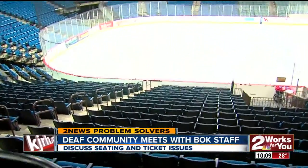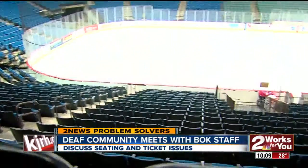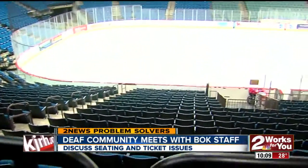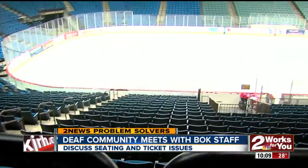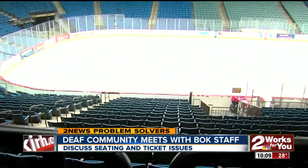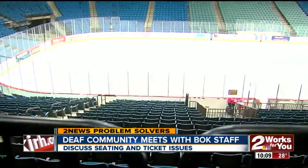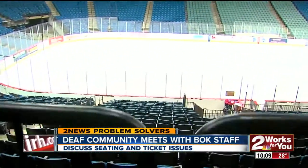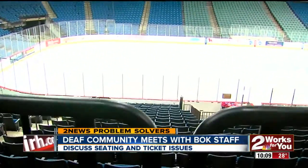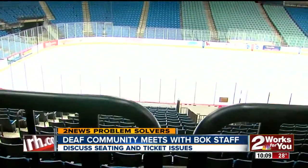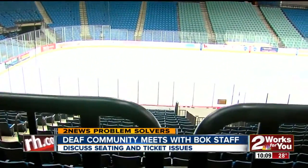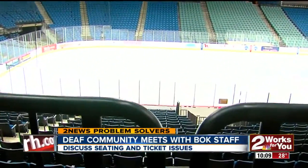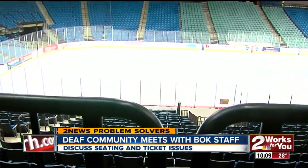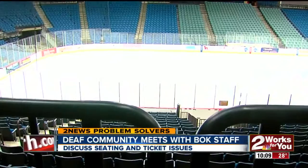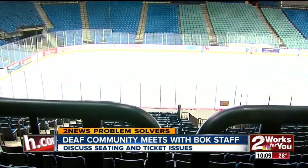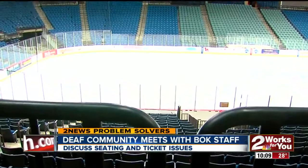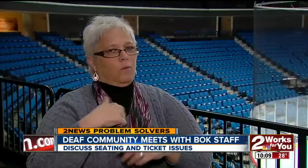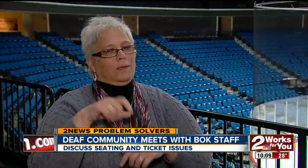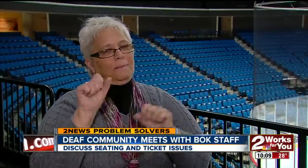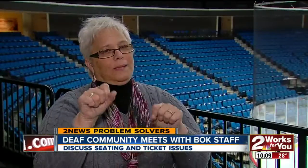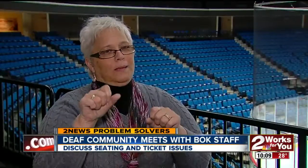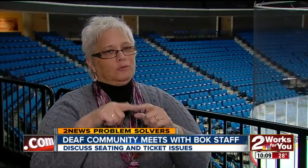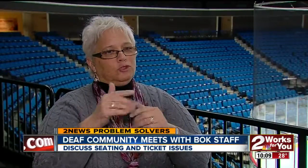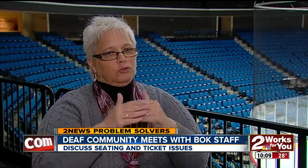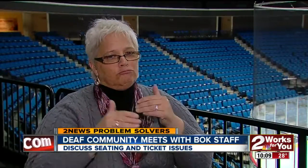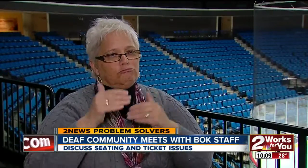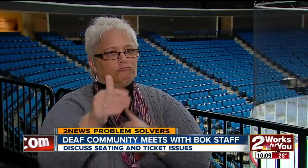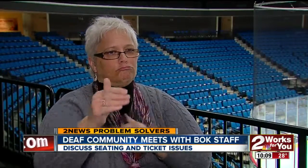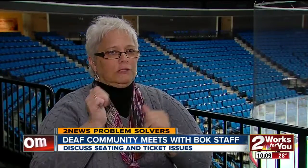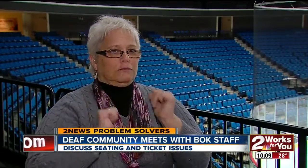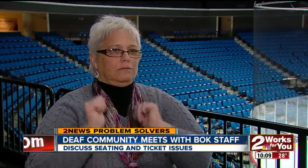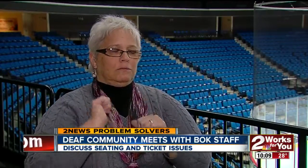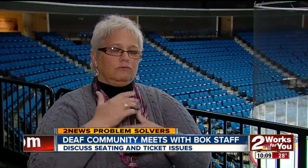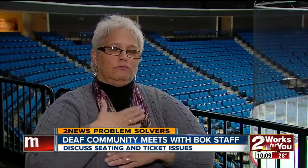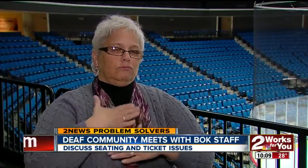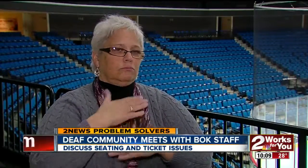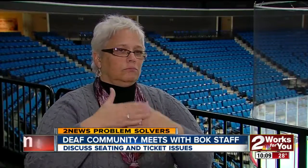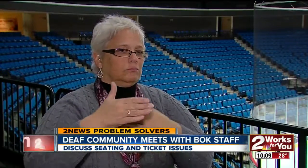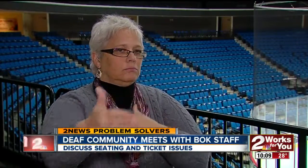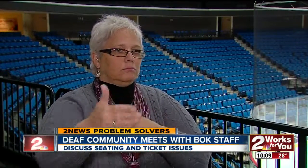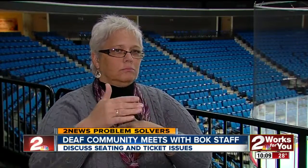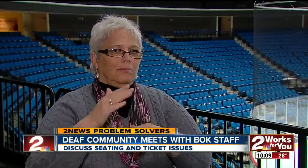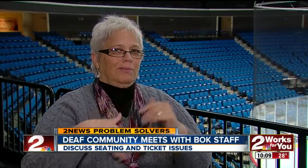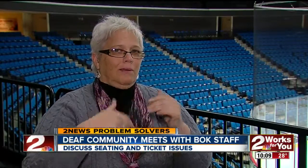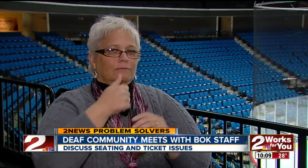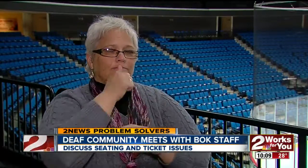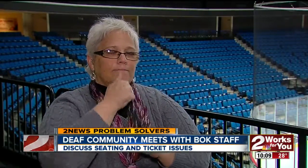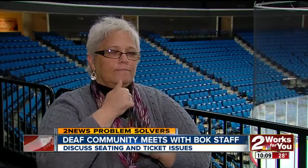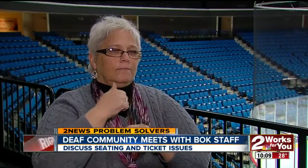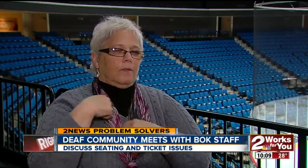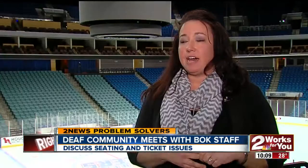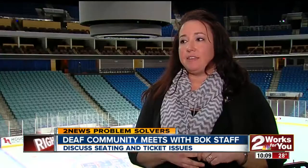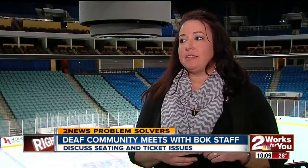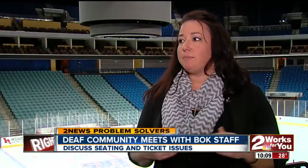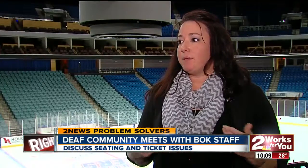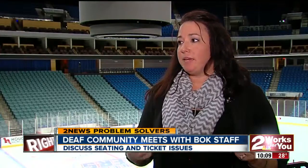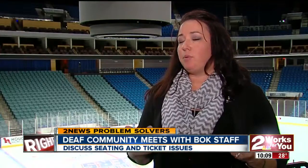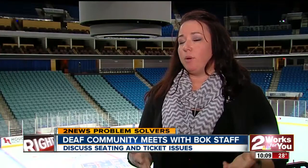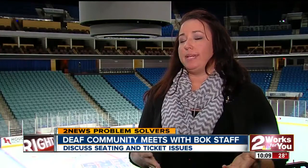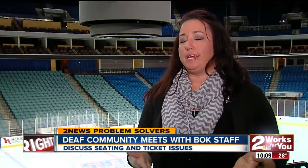to having equal access to theatrical events and concerts from here on out. I think the big point here